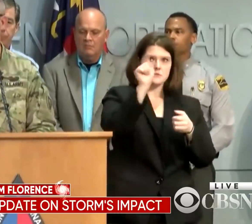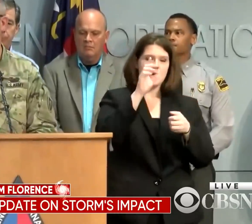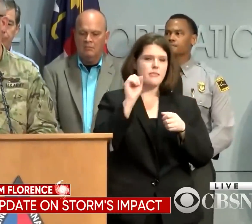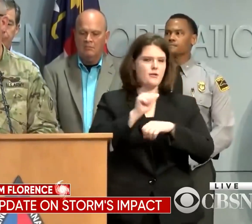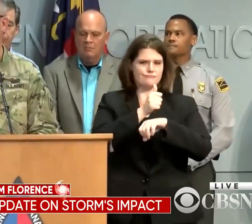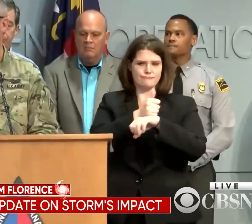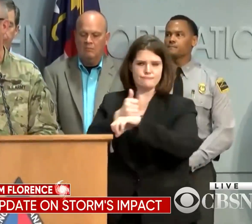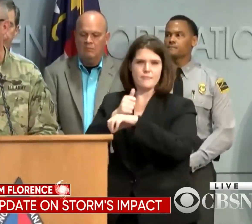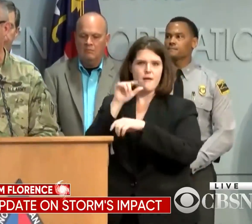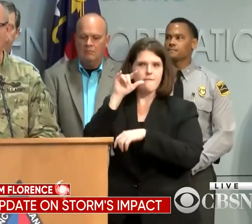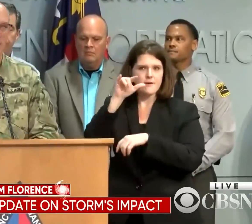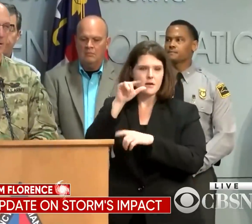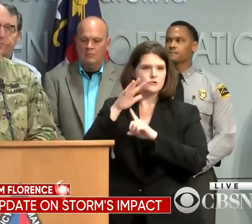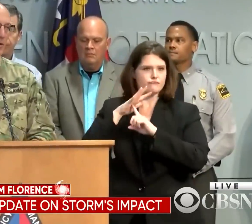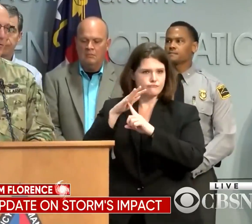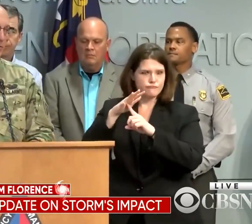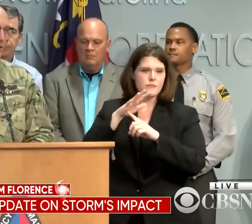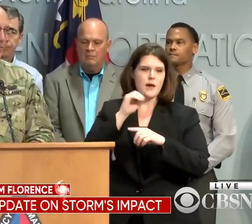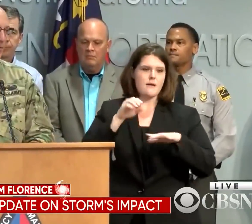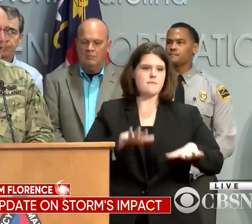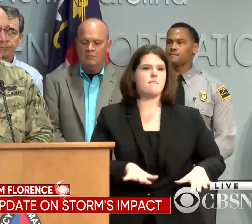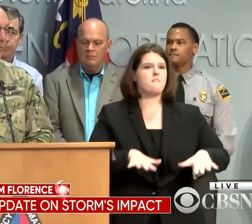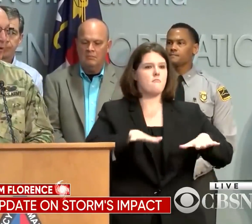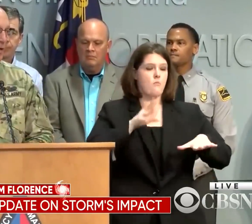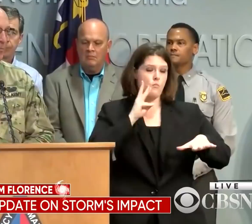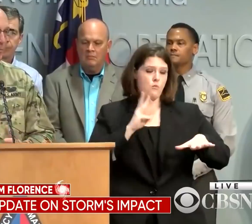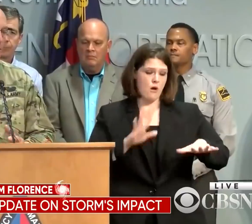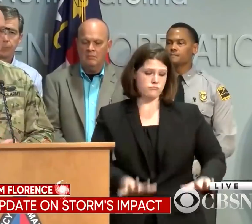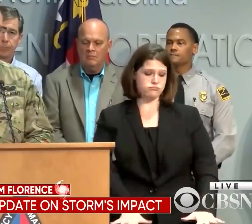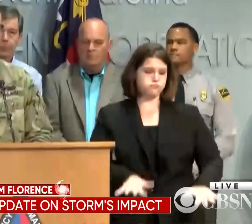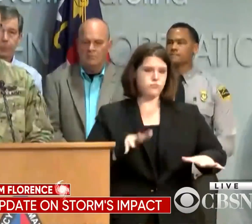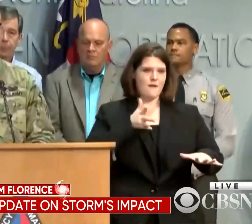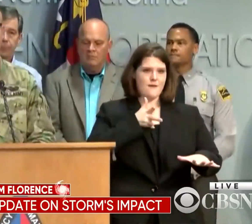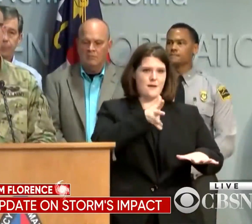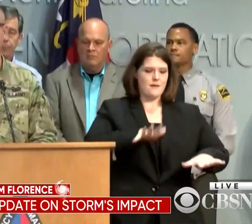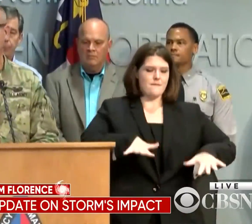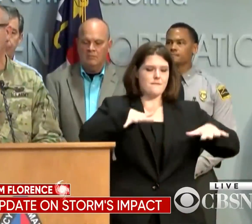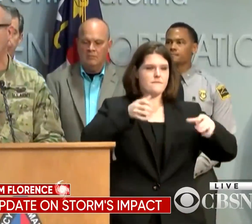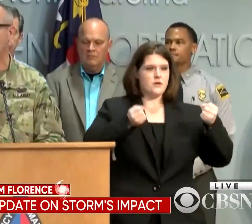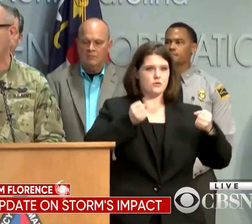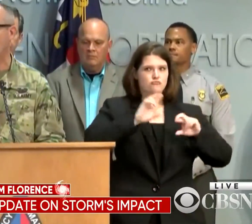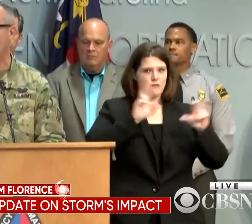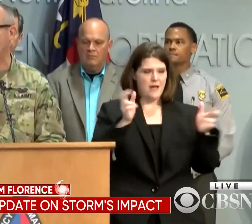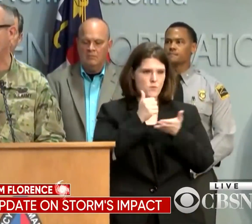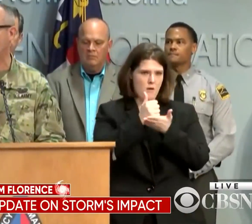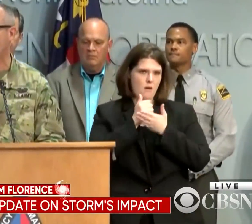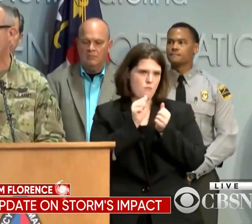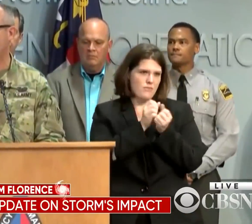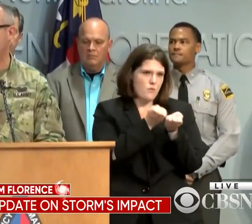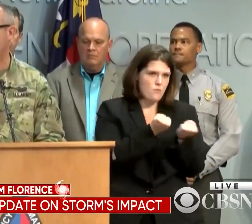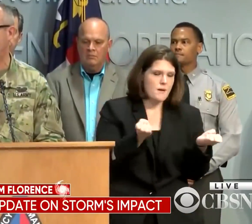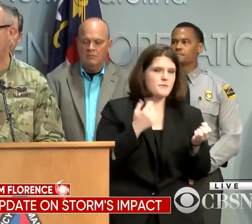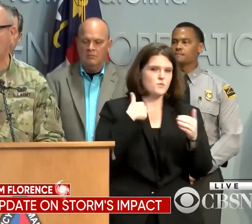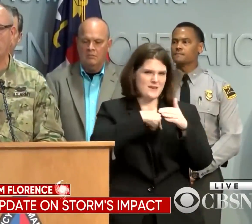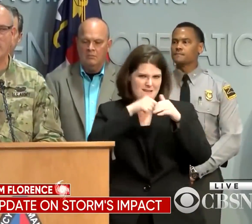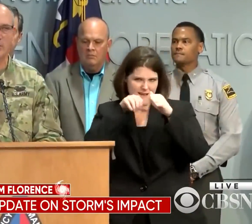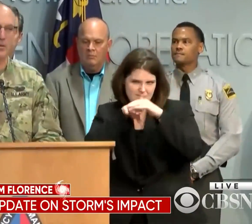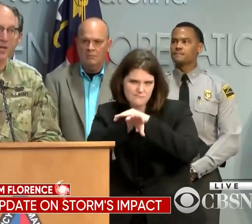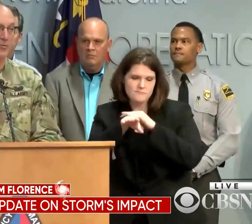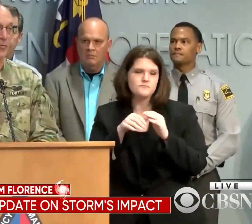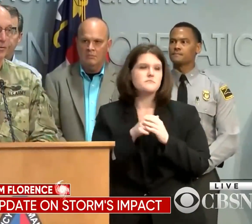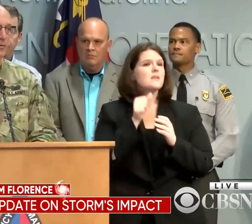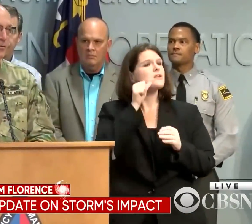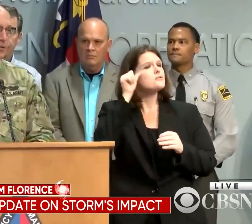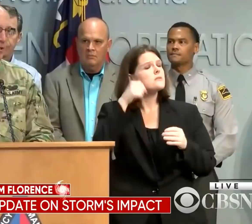aviation assets and some of their high water vehicles to help that have fording capabilities, so that indeed we can get into some of these stricken areas. Yesterday I talked about the